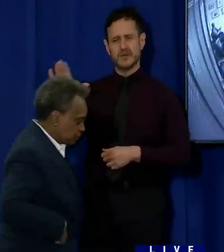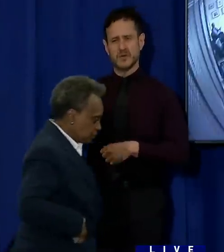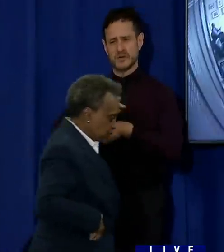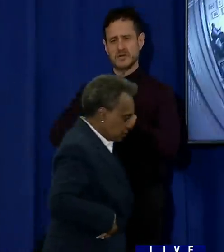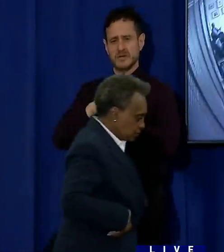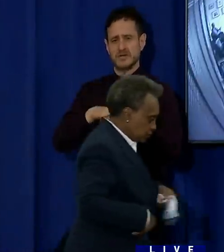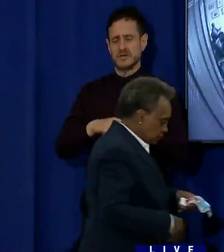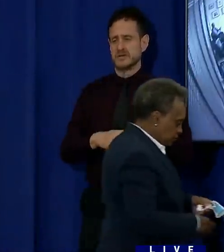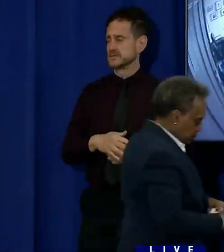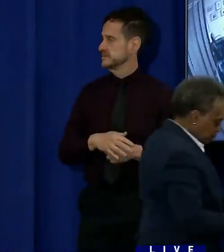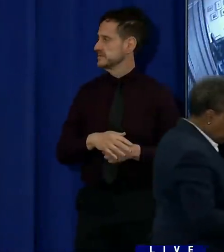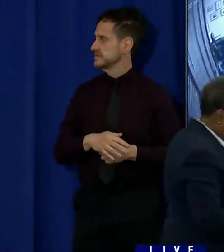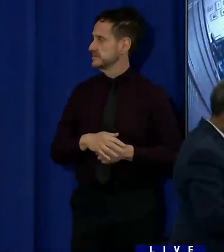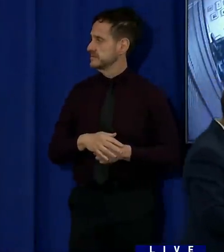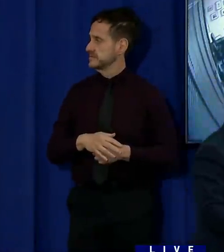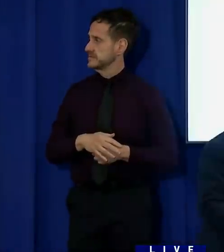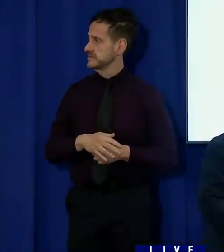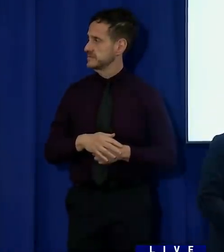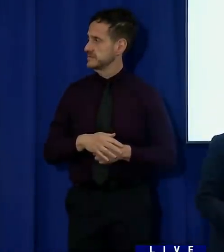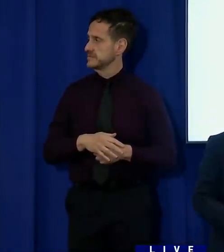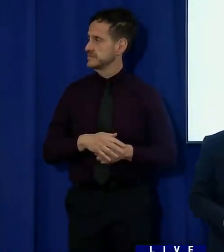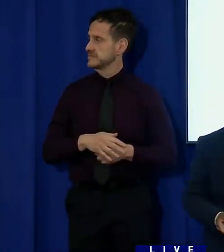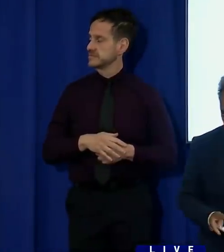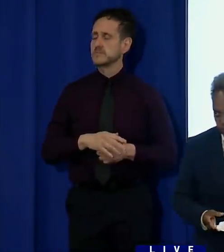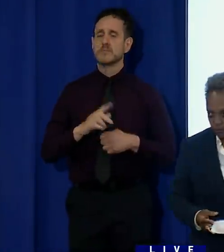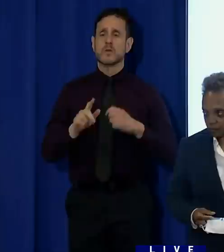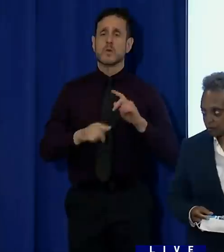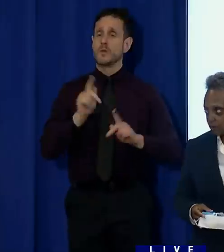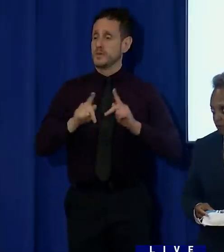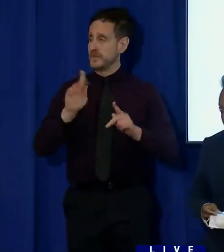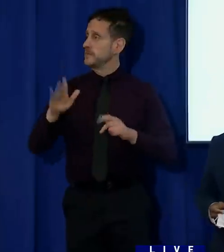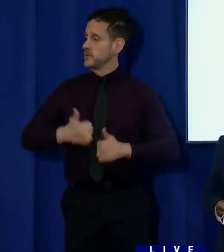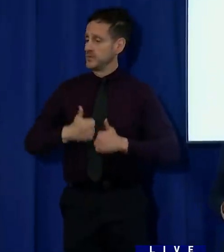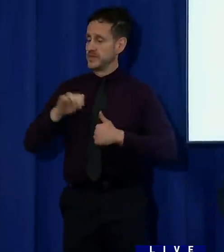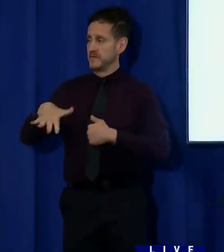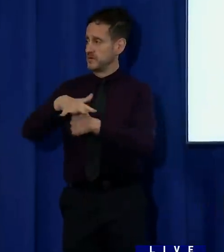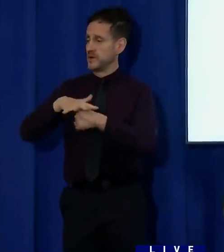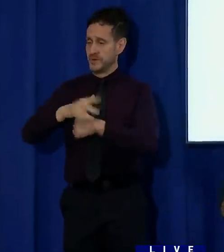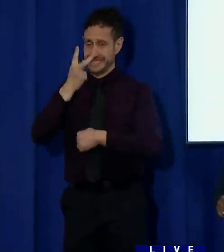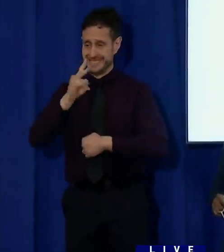the residents, when folks see this,